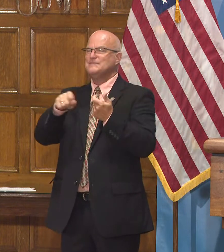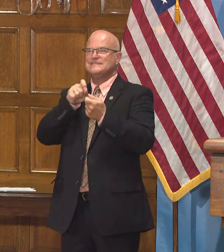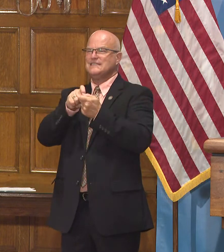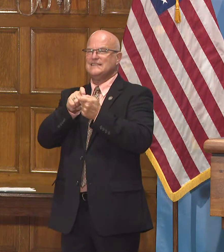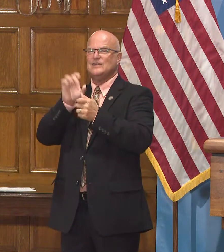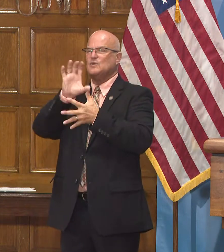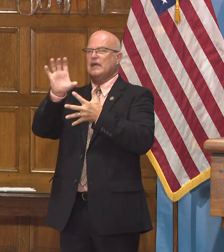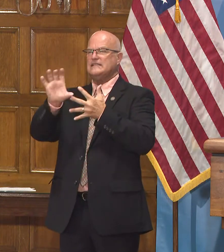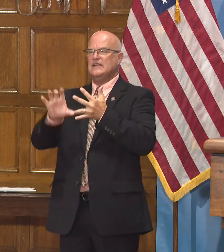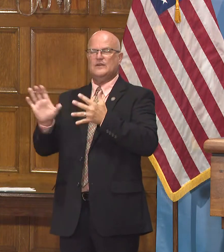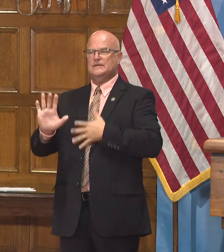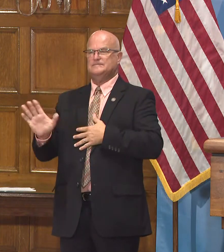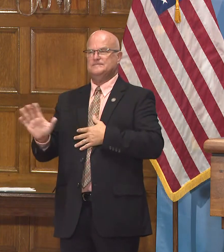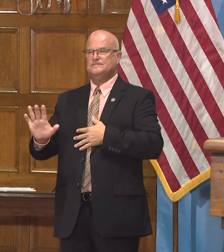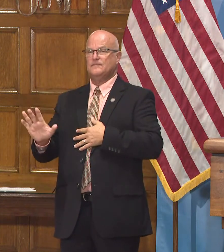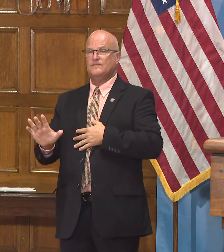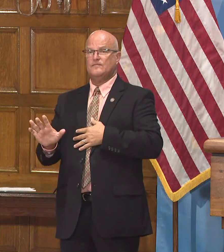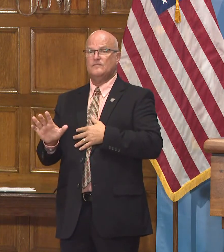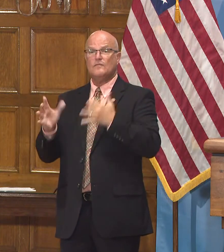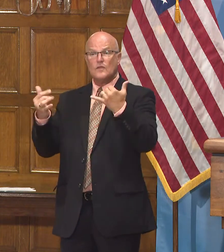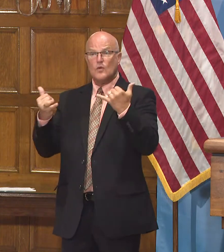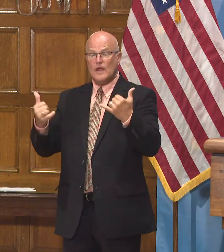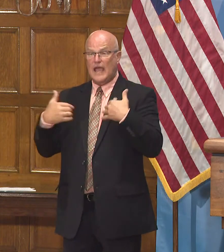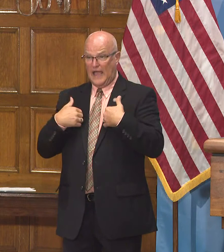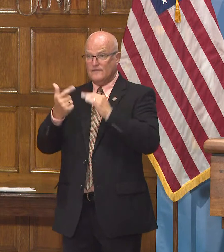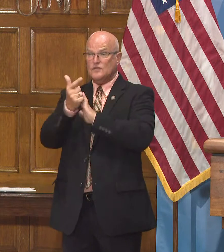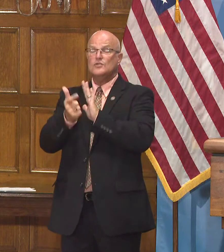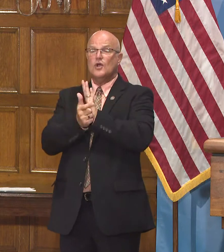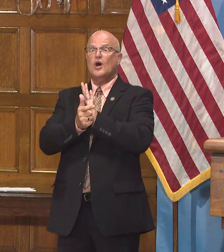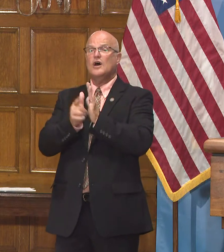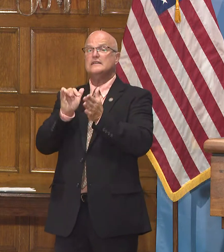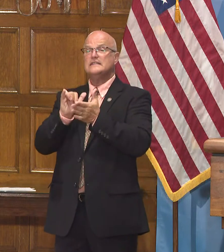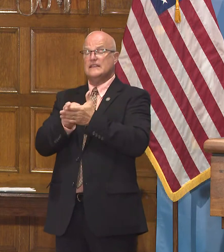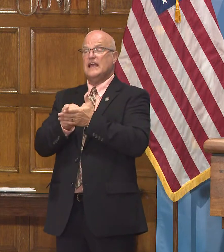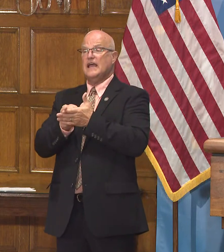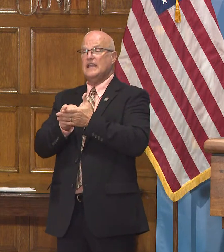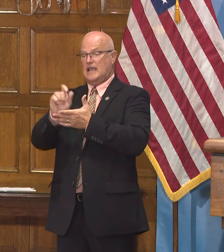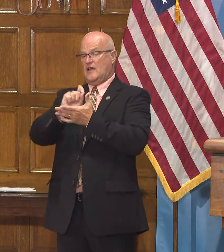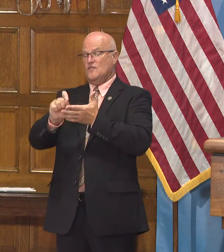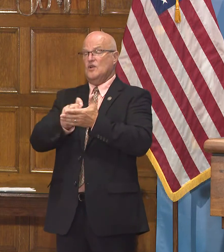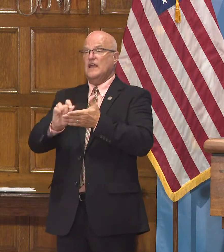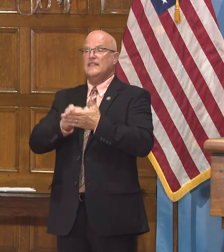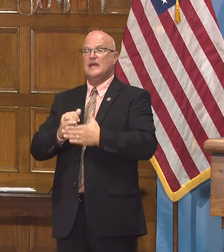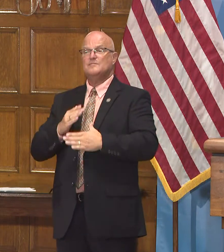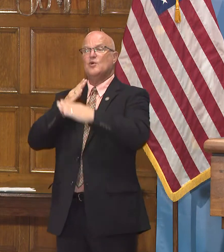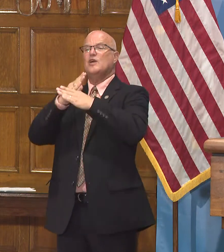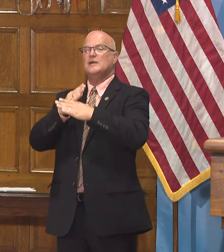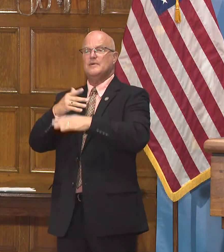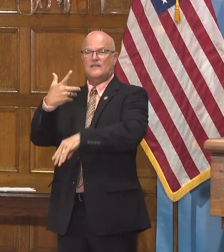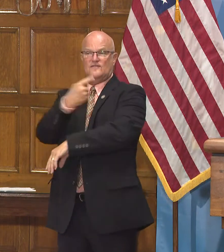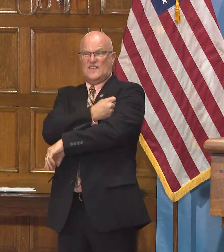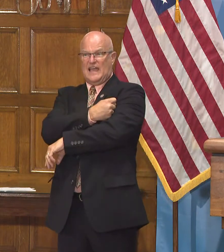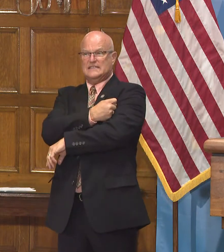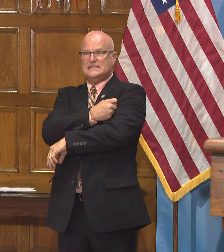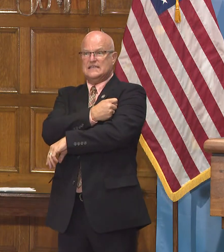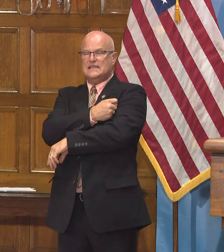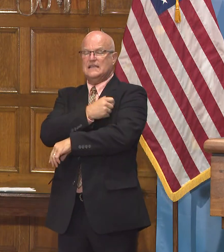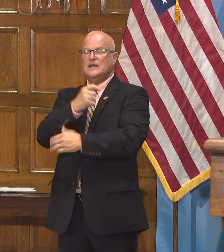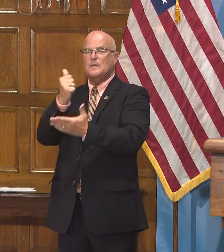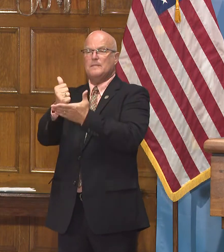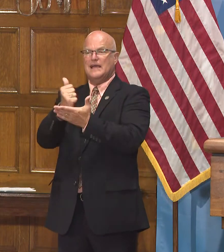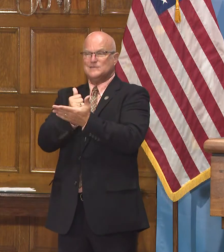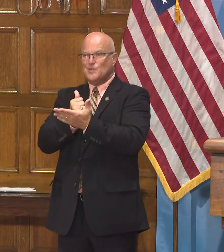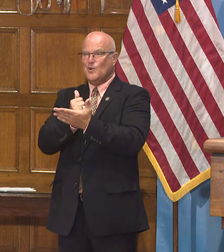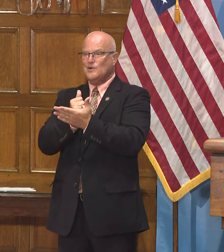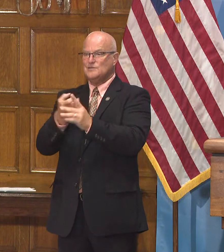particular criteria. And of course, right now, we have some laws that are on the books that prohibit vaccine passports and